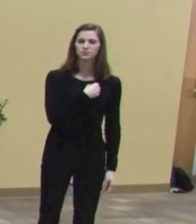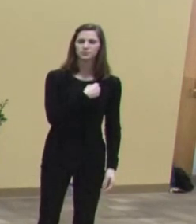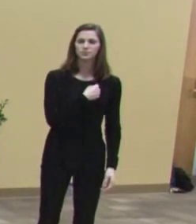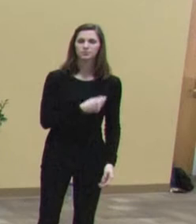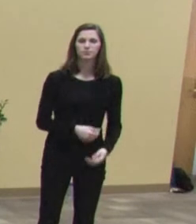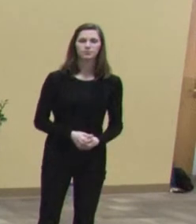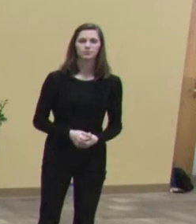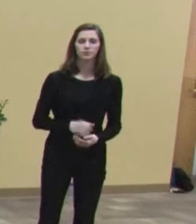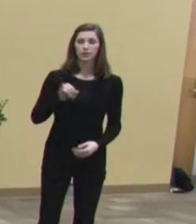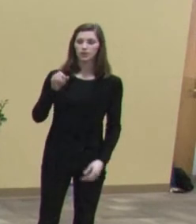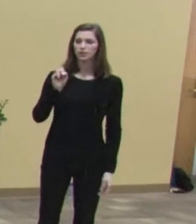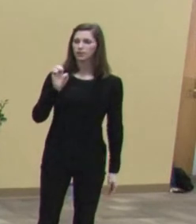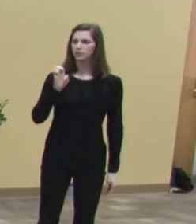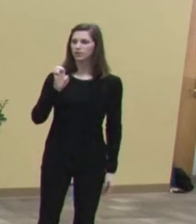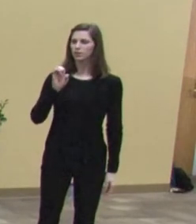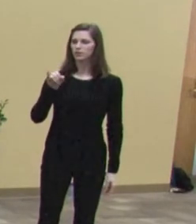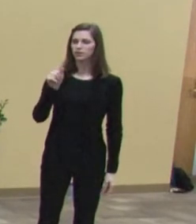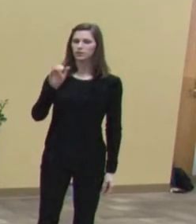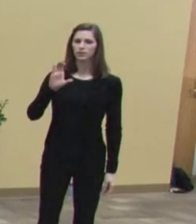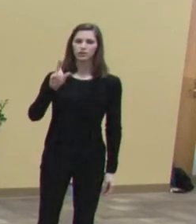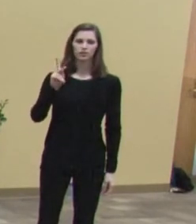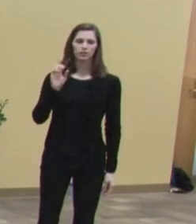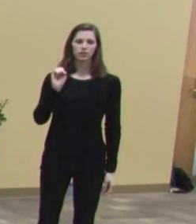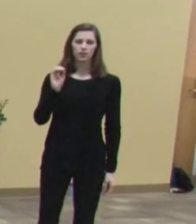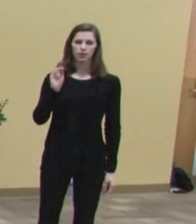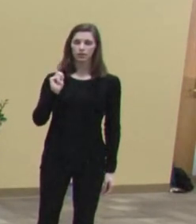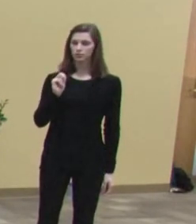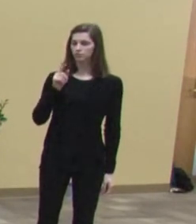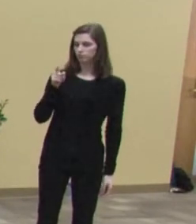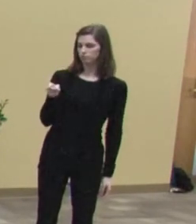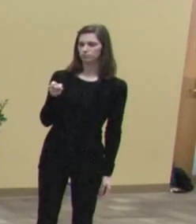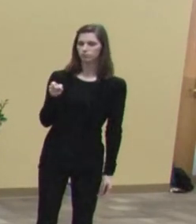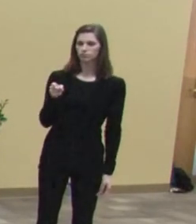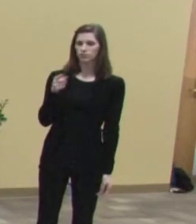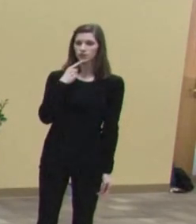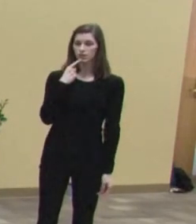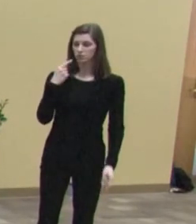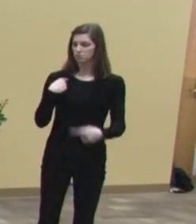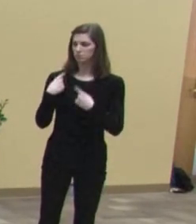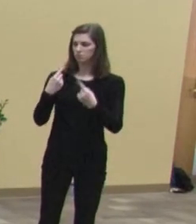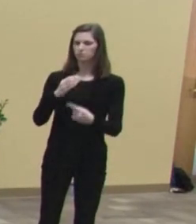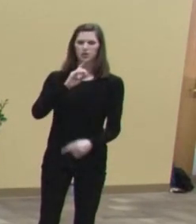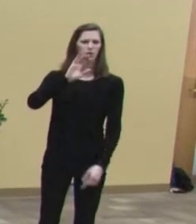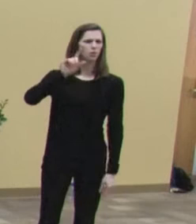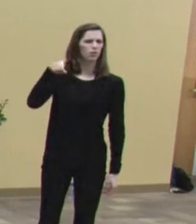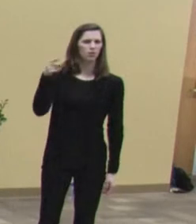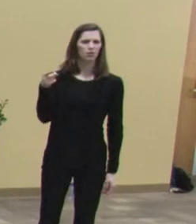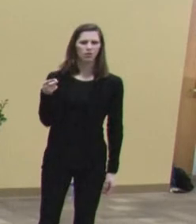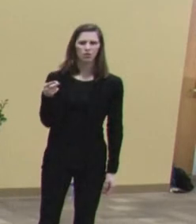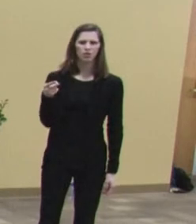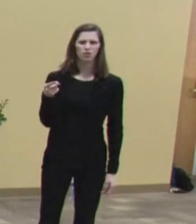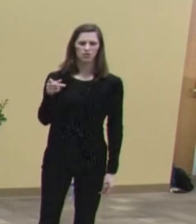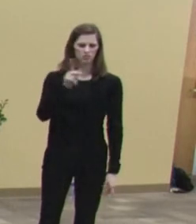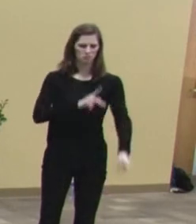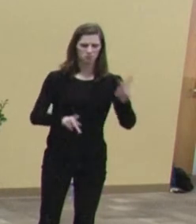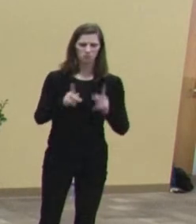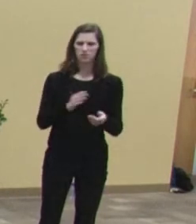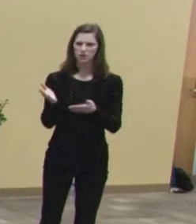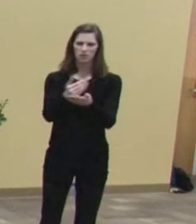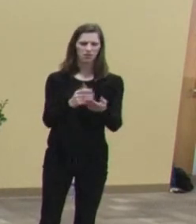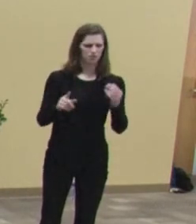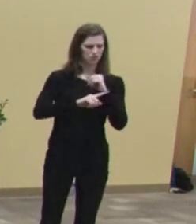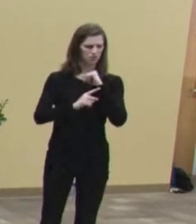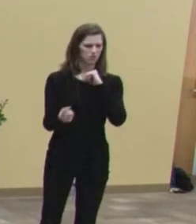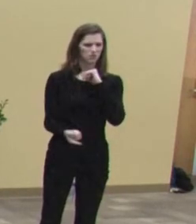As Jesse Jackson has said, up to now, only the garbage men have been feeling pain. Now we must kind